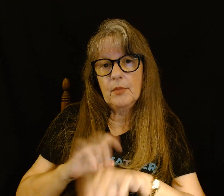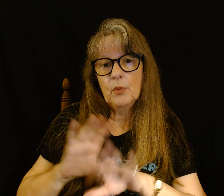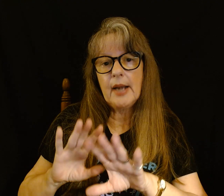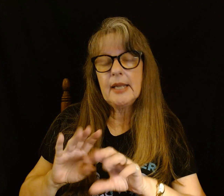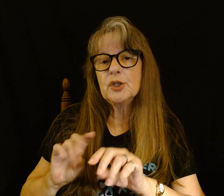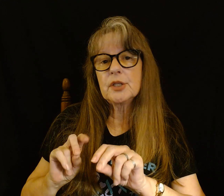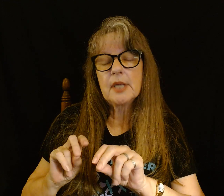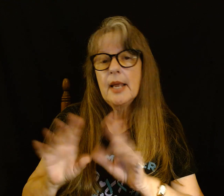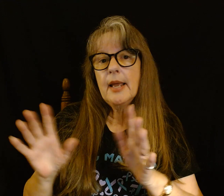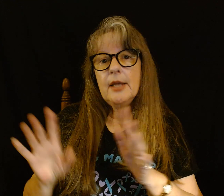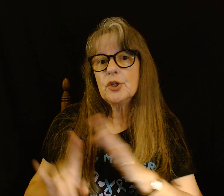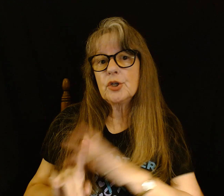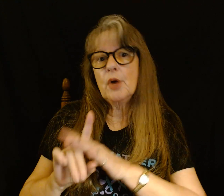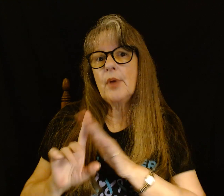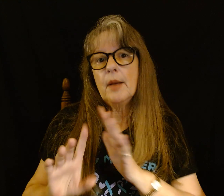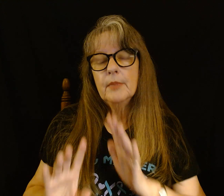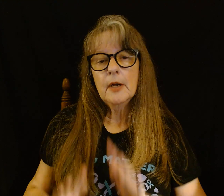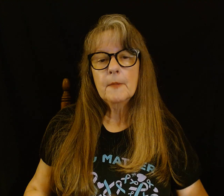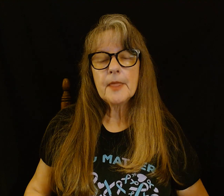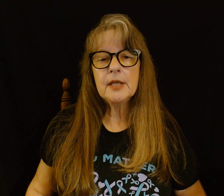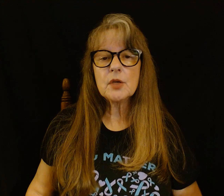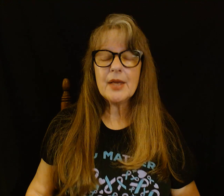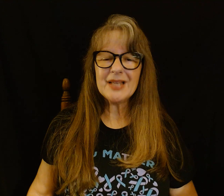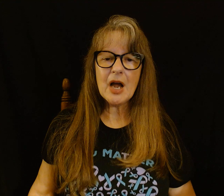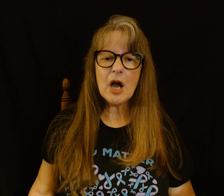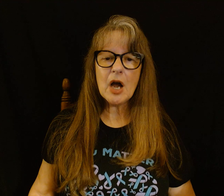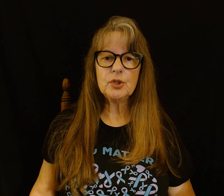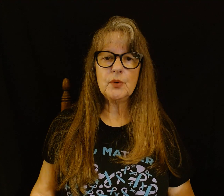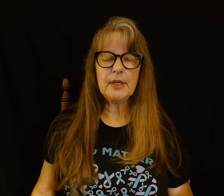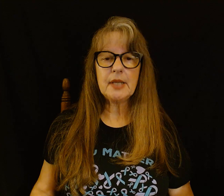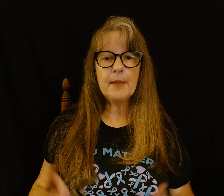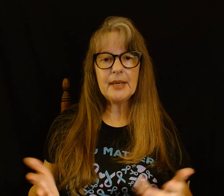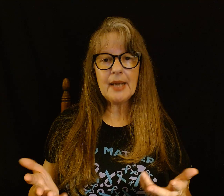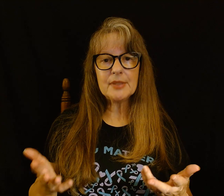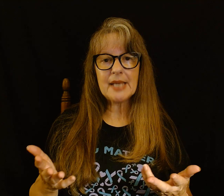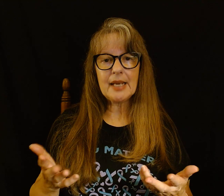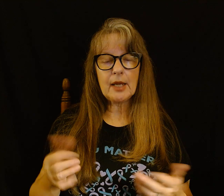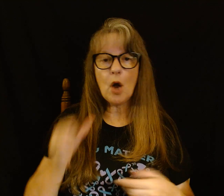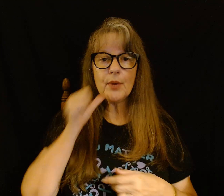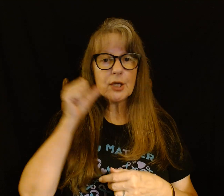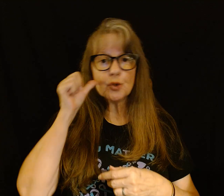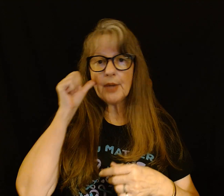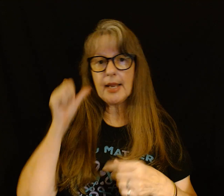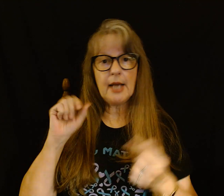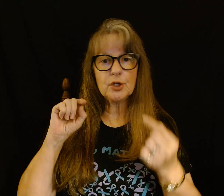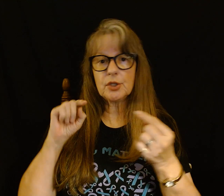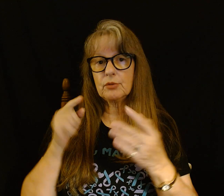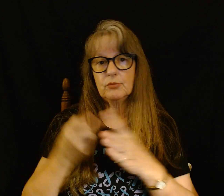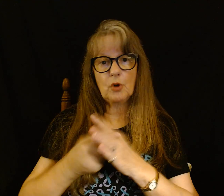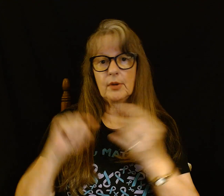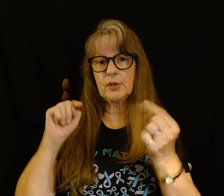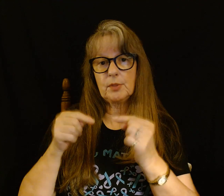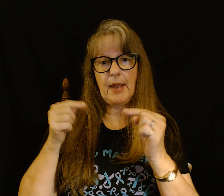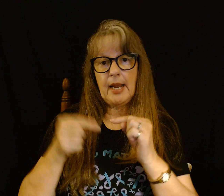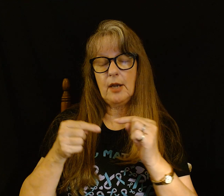right? It just showed up, and so that's how I would do it. I mean, I would say like, oh, yesterday I just started this pain,